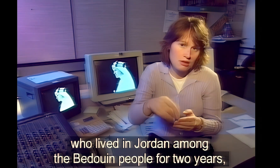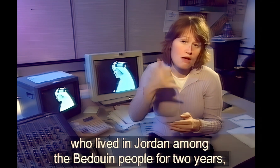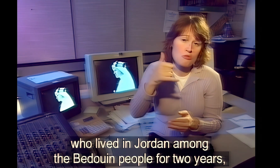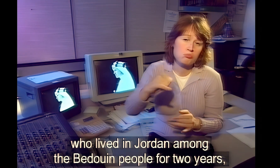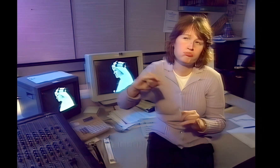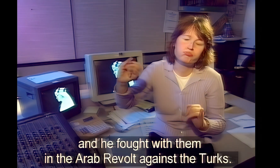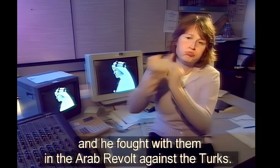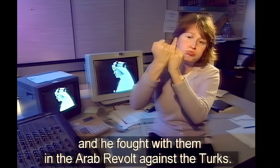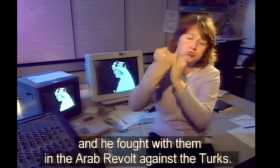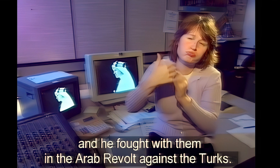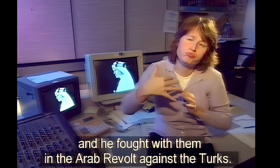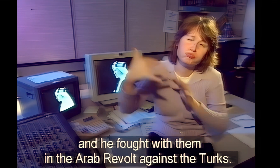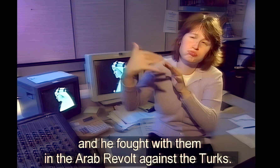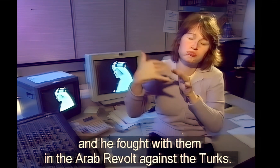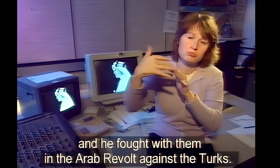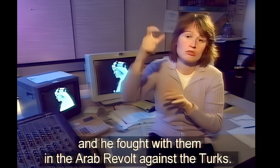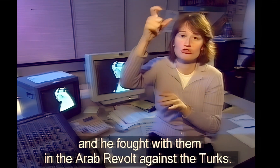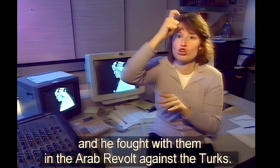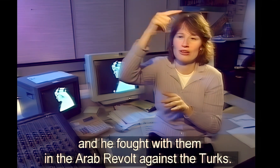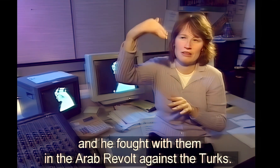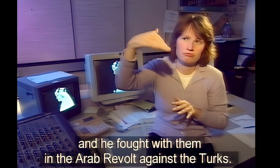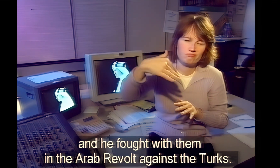fought with them in the Arab revolt against the Turks.